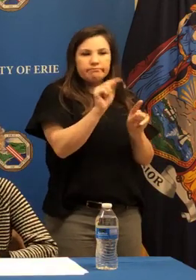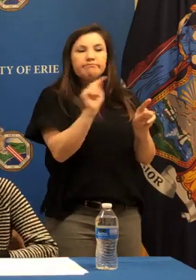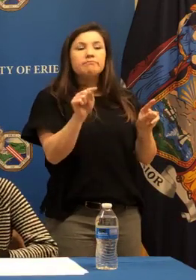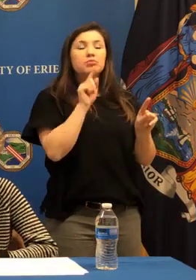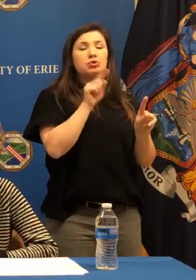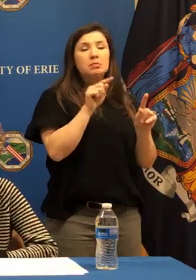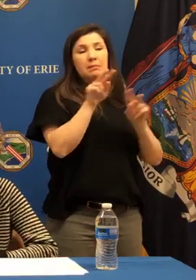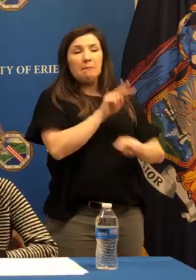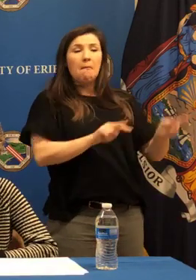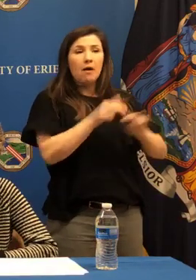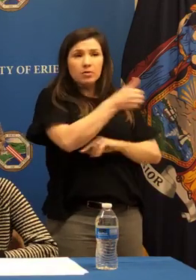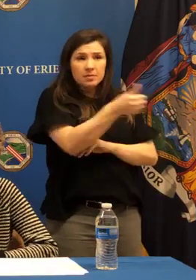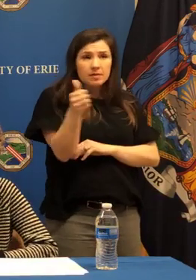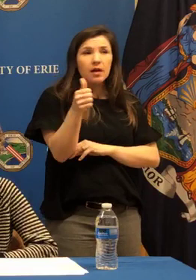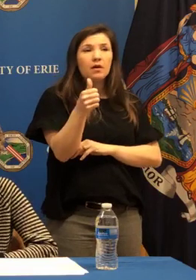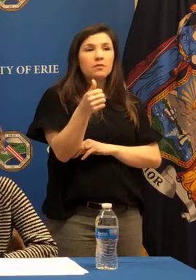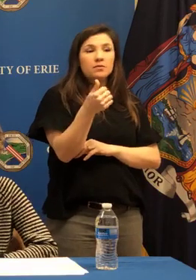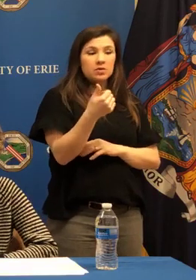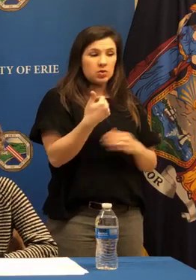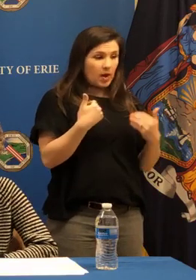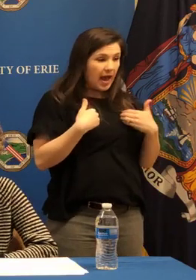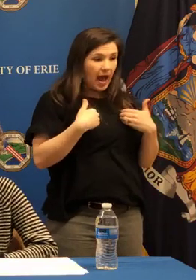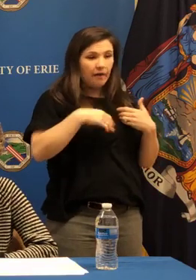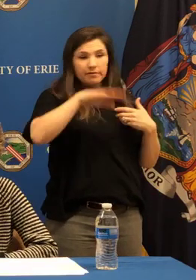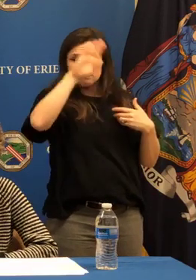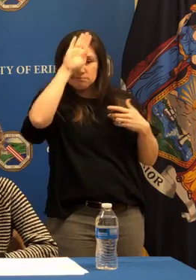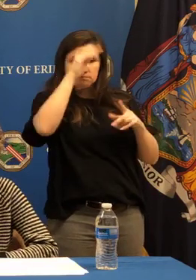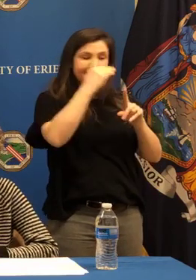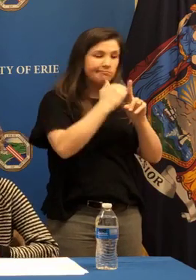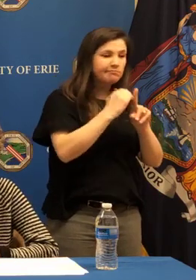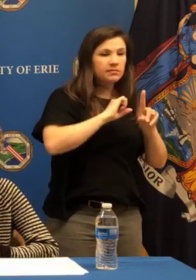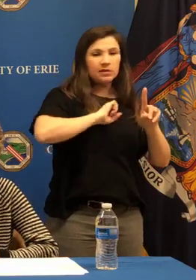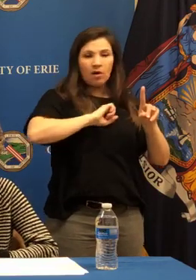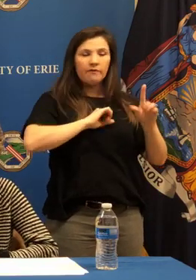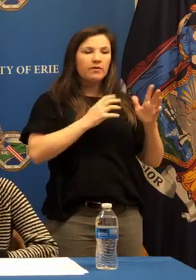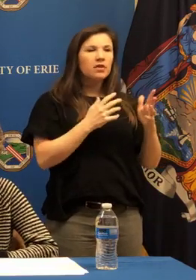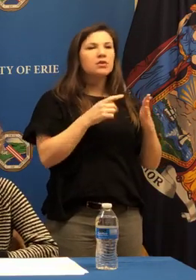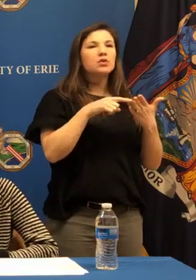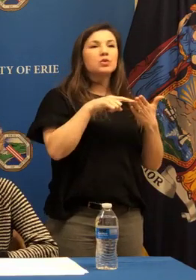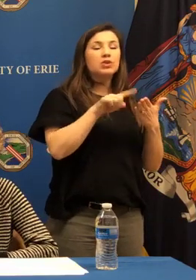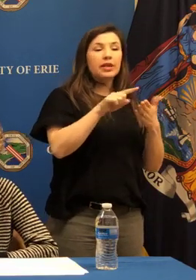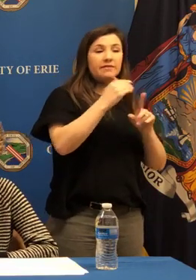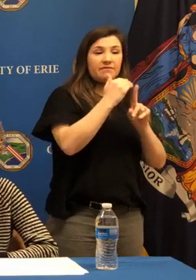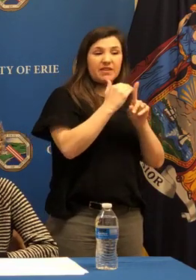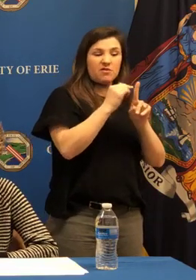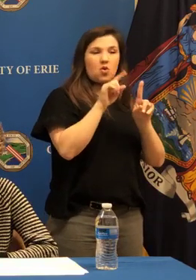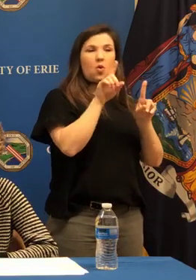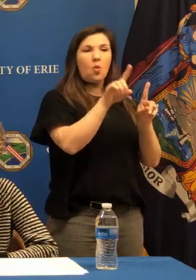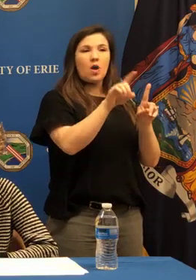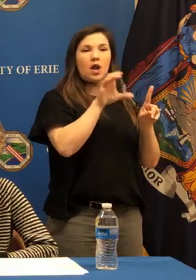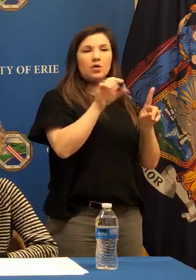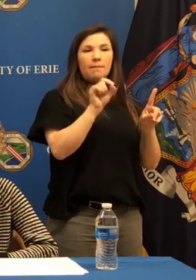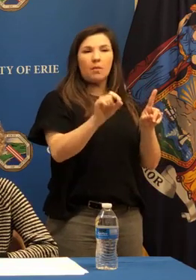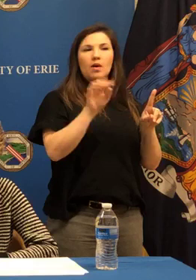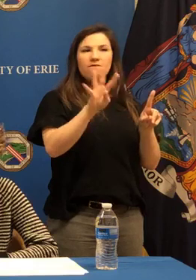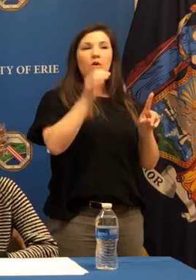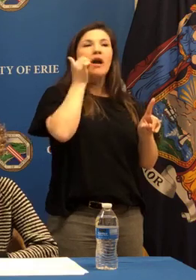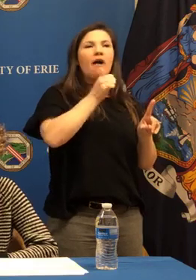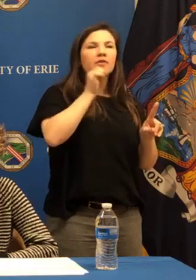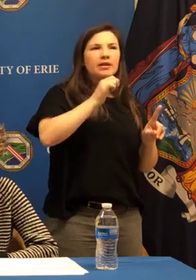be monitoring themselves for symptoms. And so that means checking for fever of 100.4